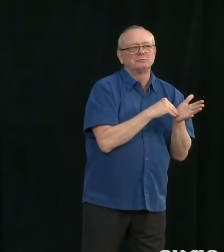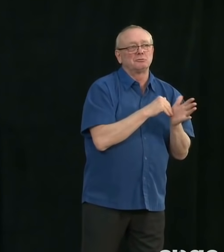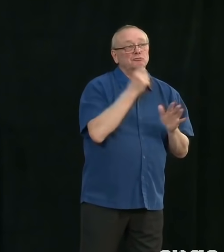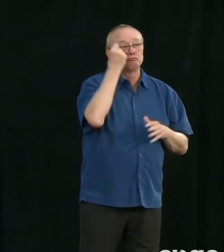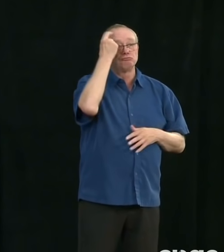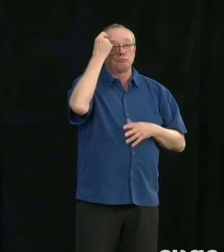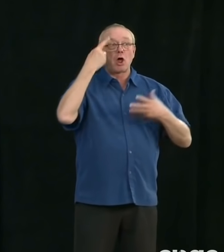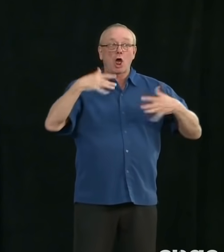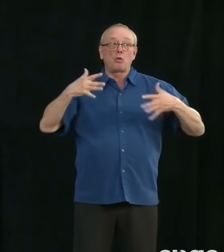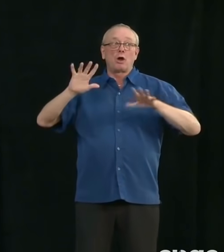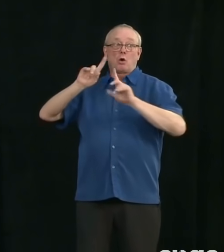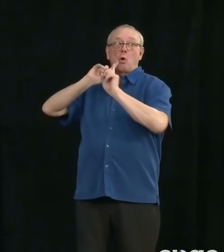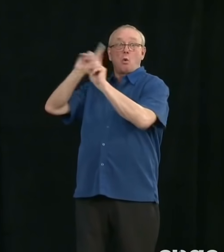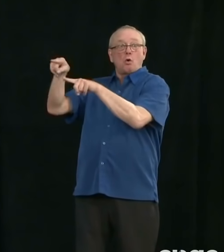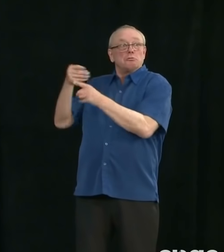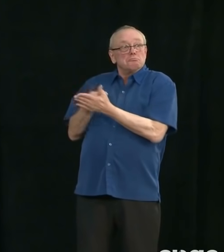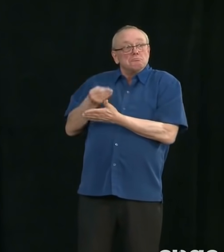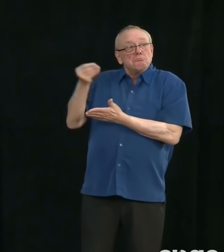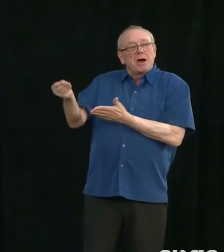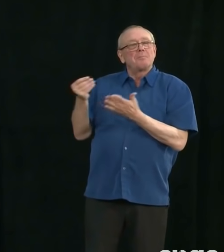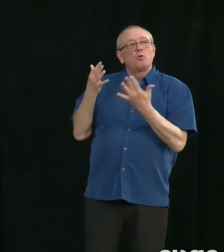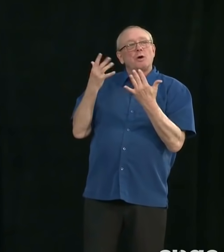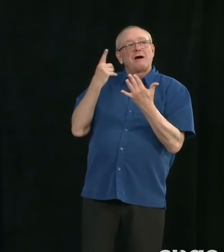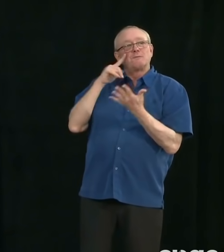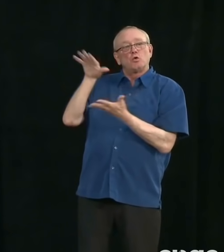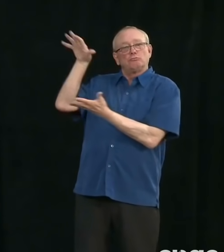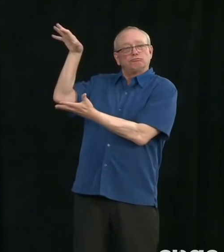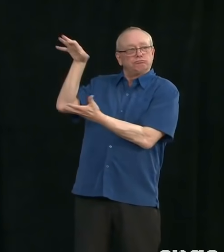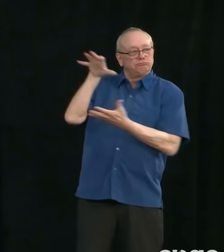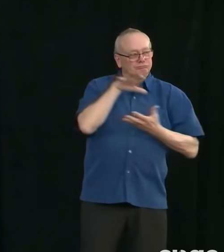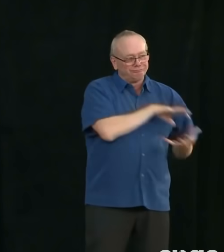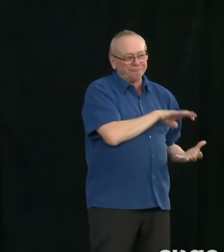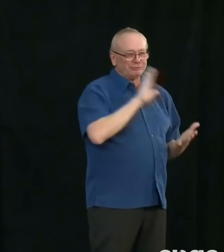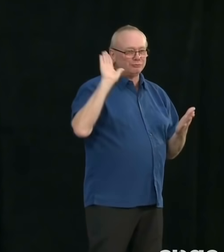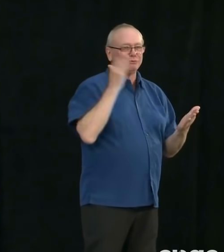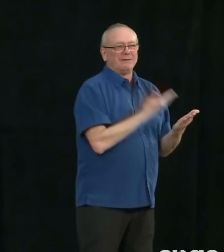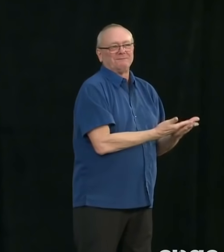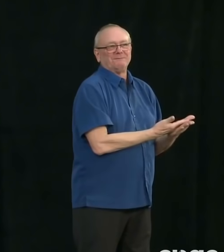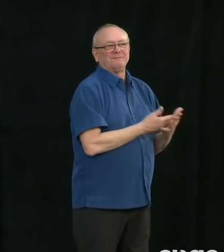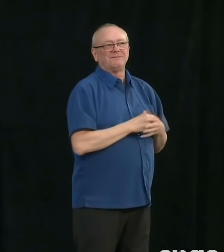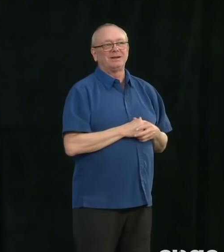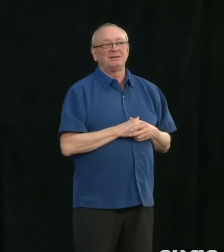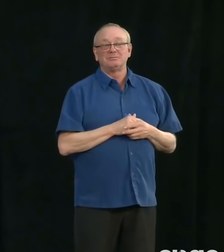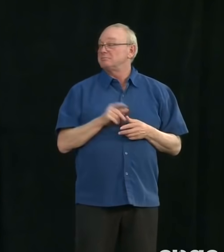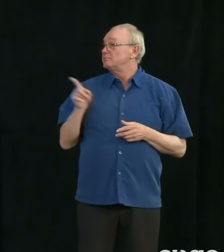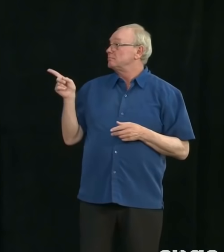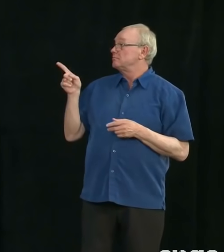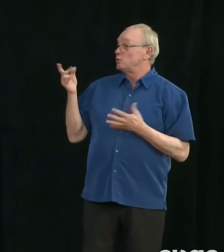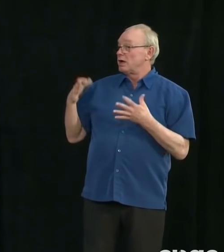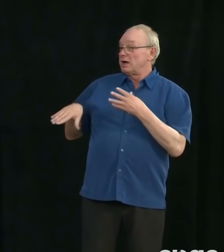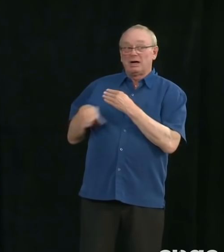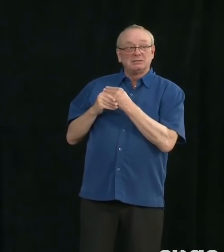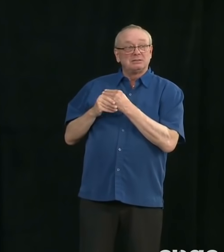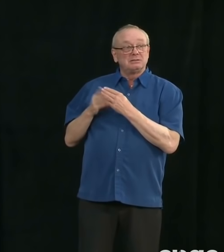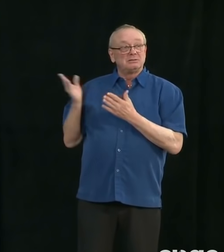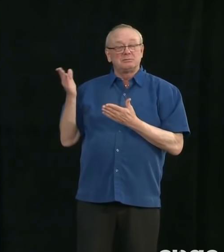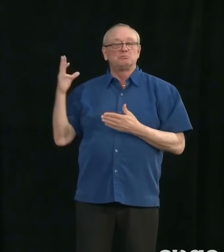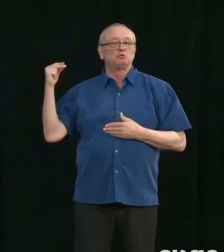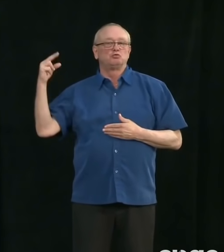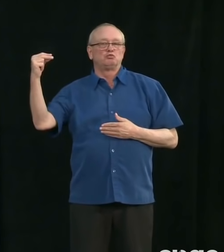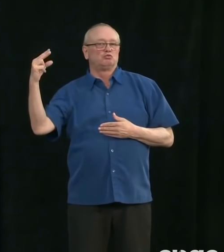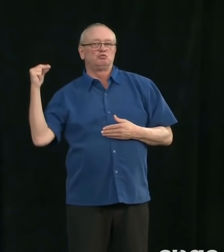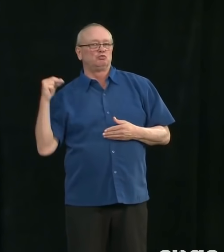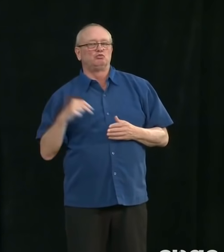a matter of having it arrive. So I don't know if anyone else has additions to that. Okay. Excellent. We have time for 2 more